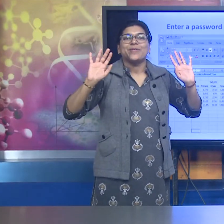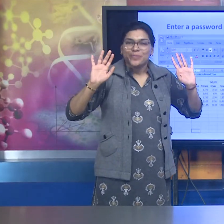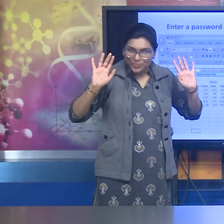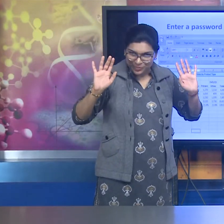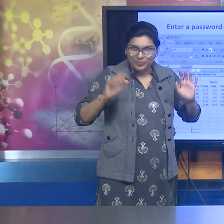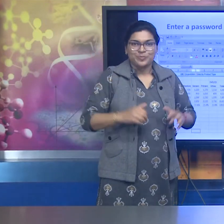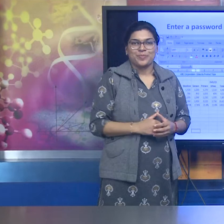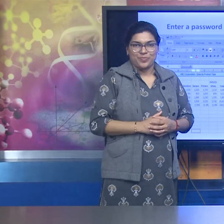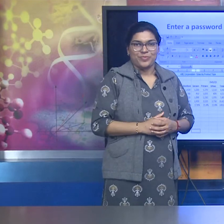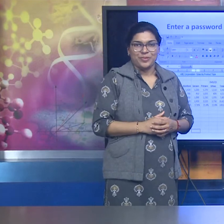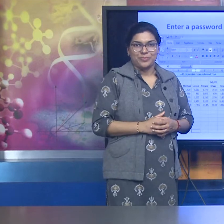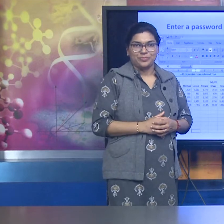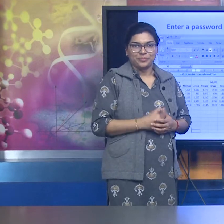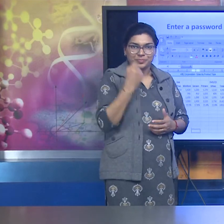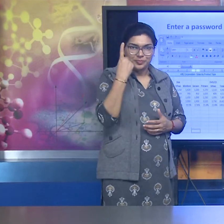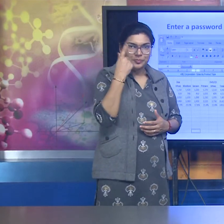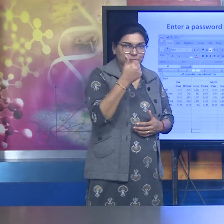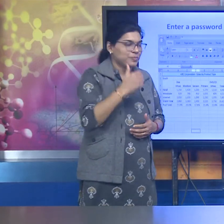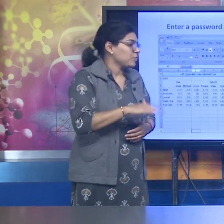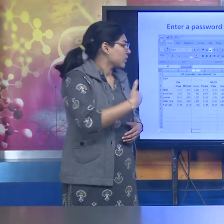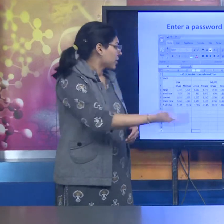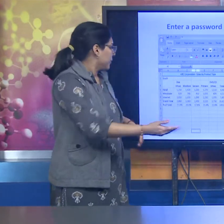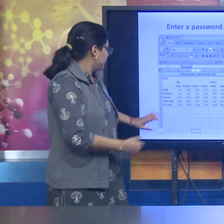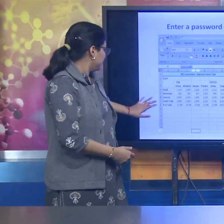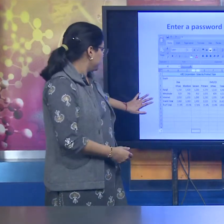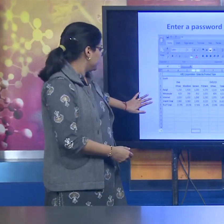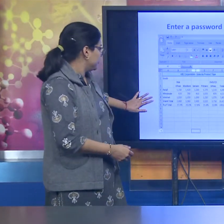and your sheet will get locked.